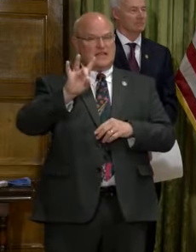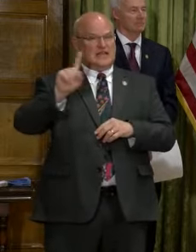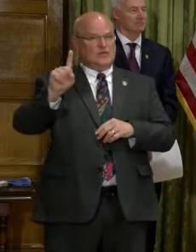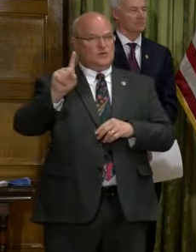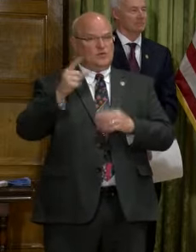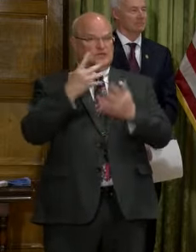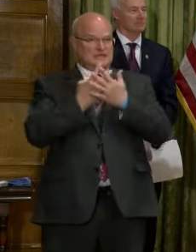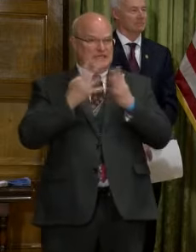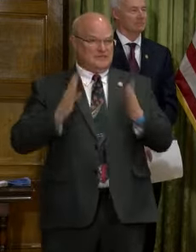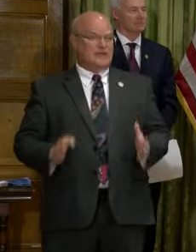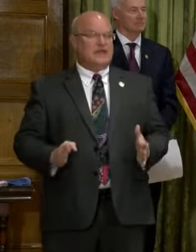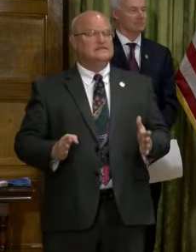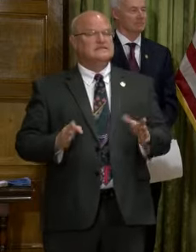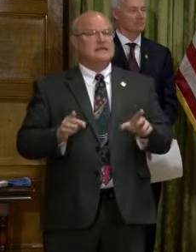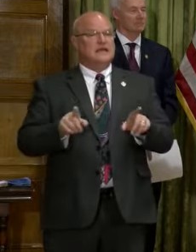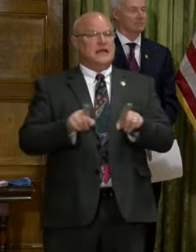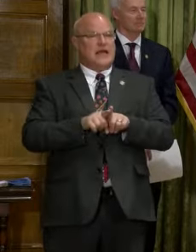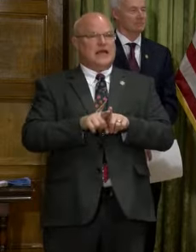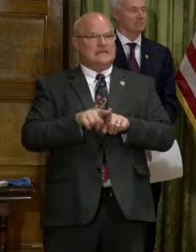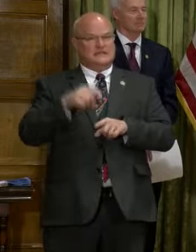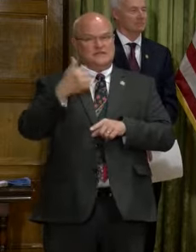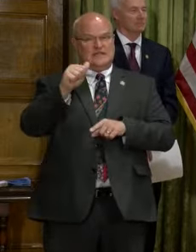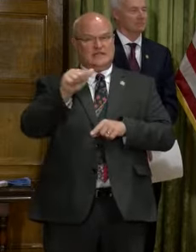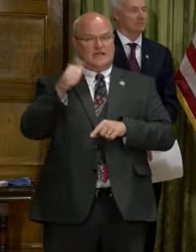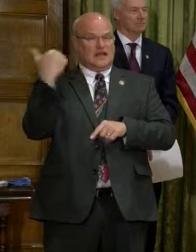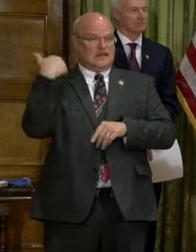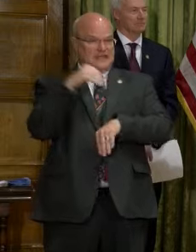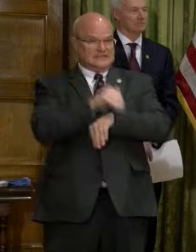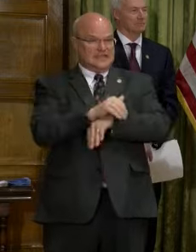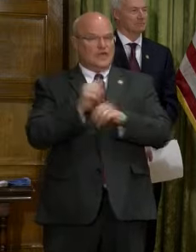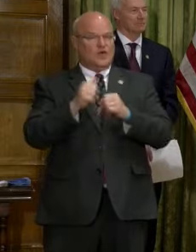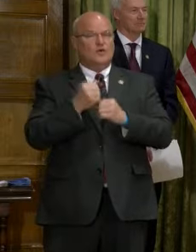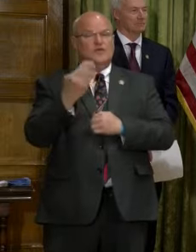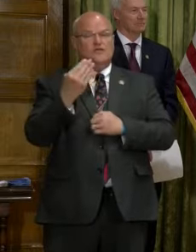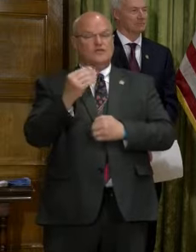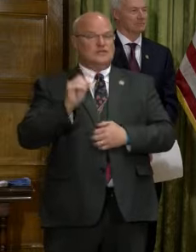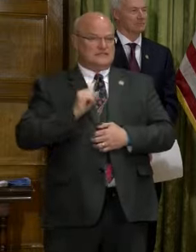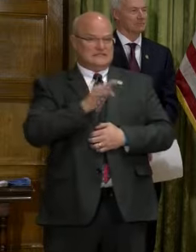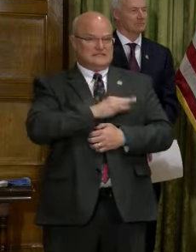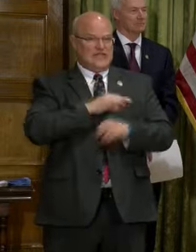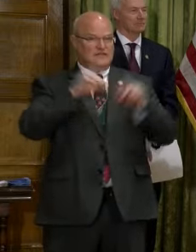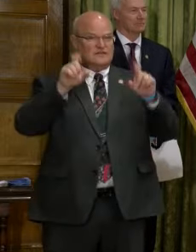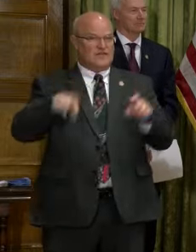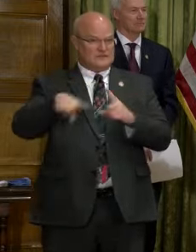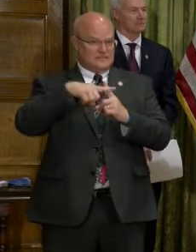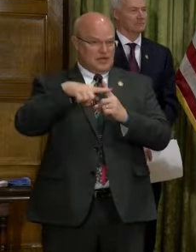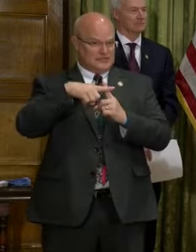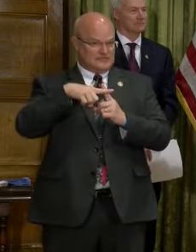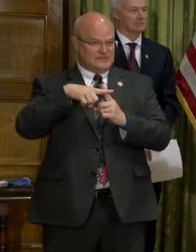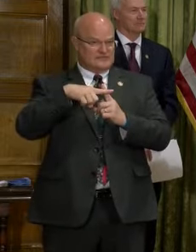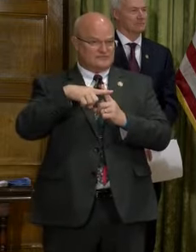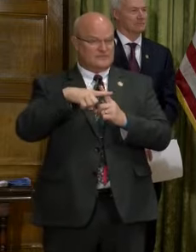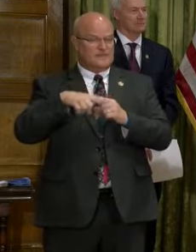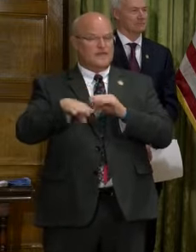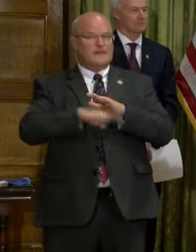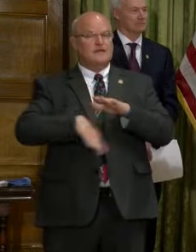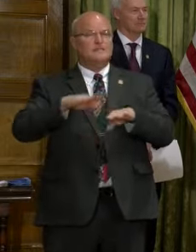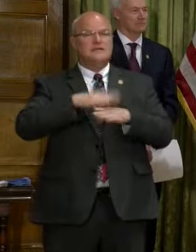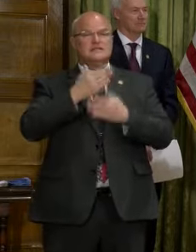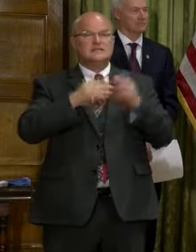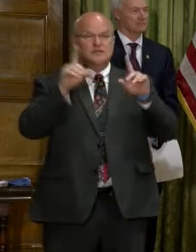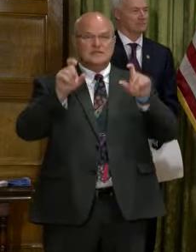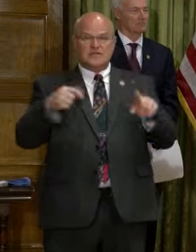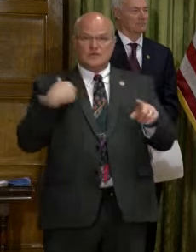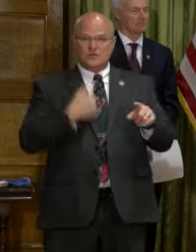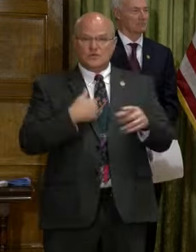681 inmates as of 10 p.m. last night, with 14 staff who have tested positive. Based on some of the